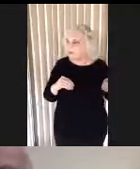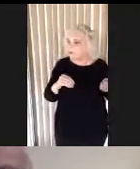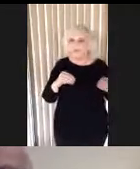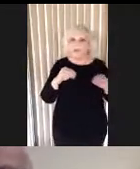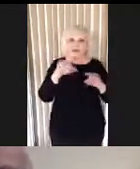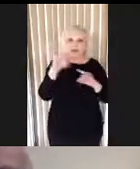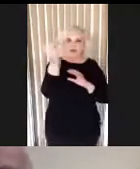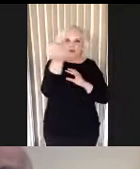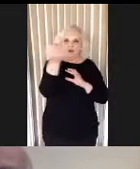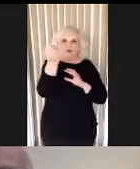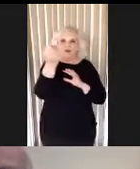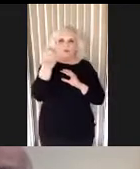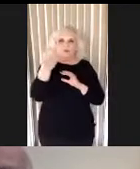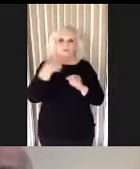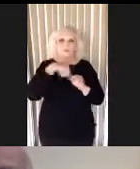No. curtain, Millie.